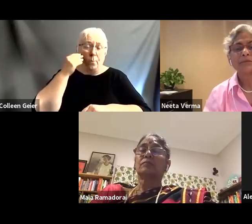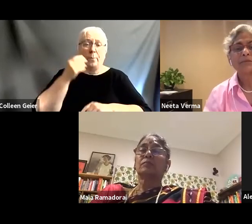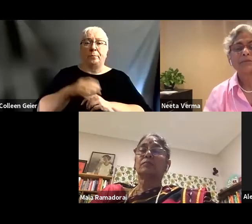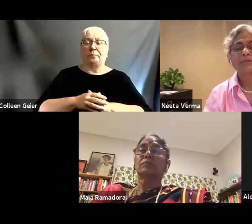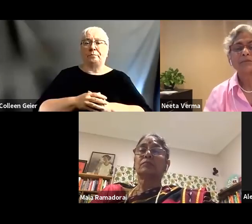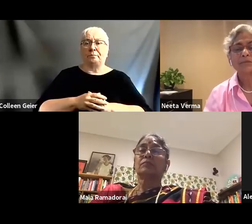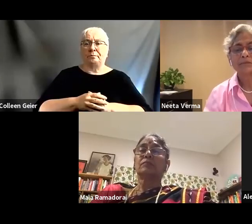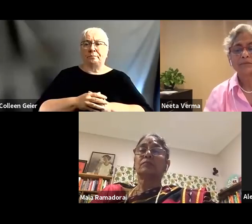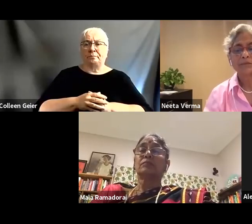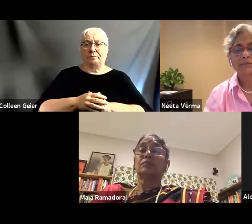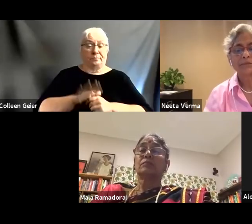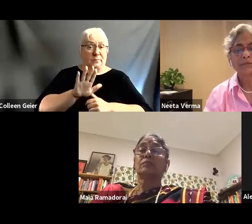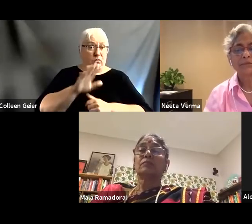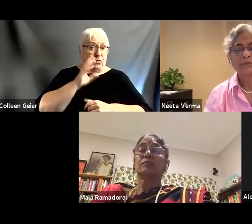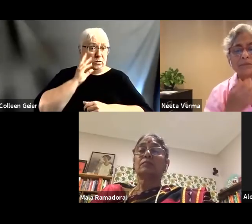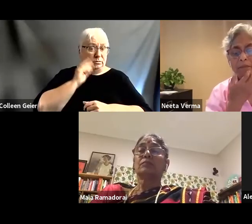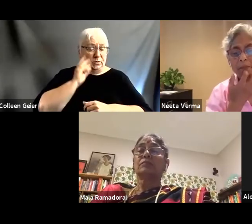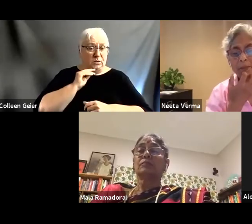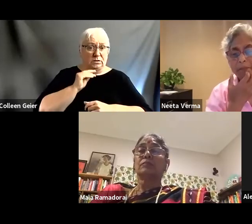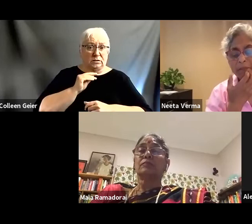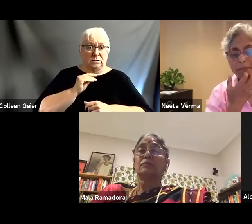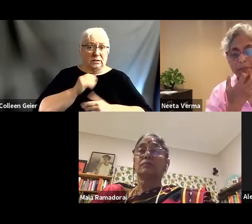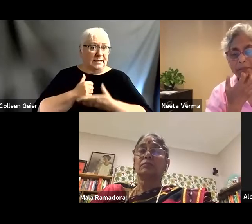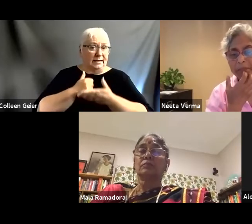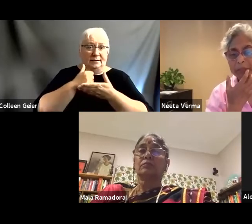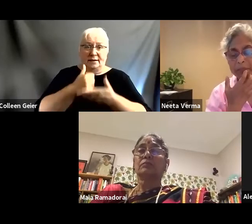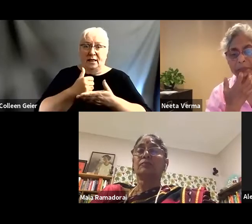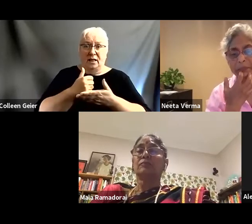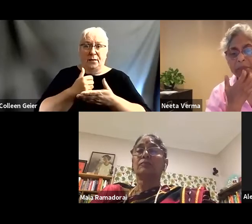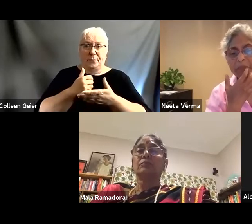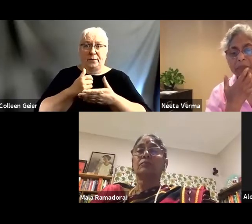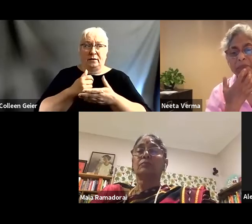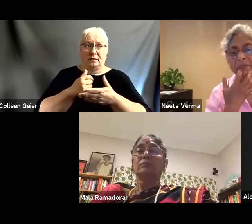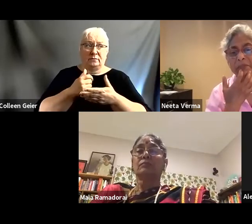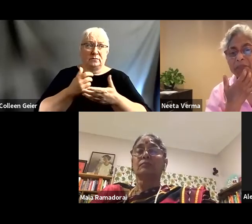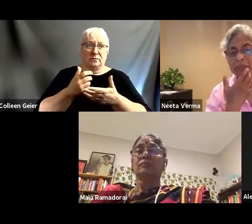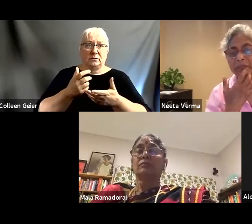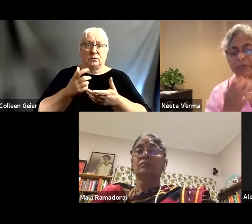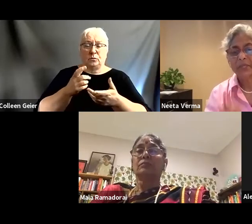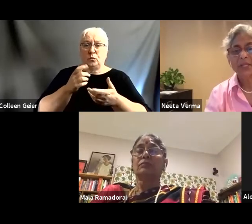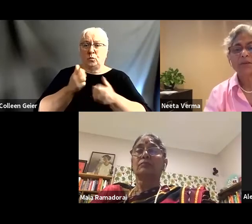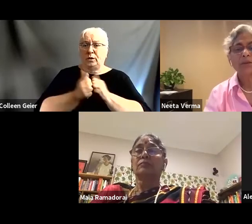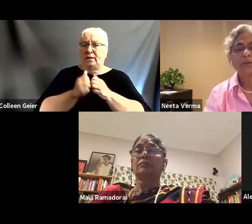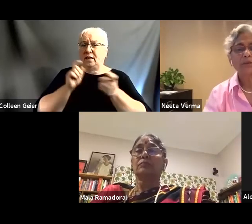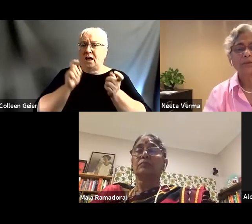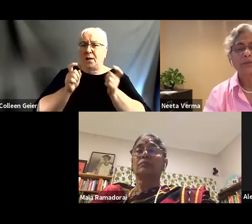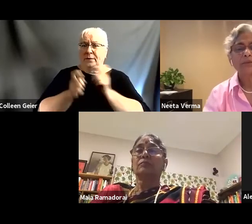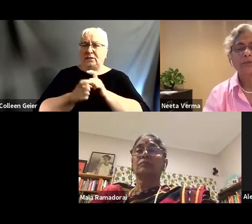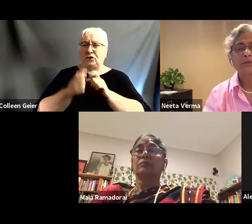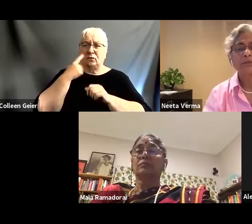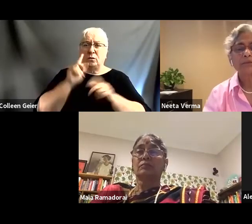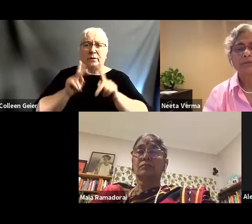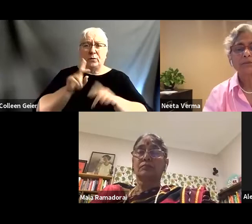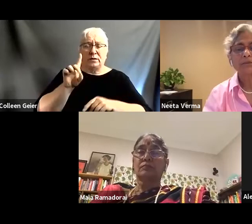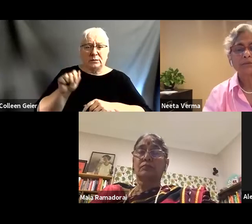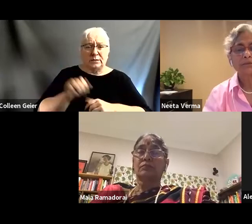Has this, in your experience, has this been helpful at all in terms of creating accommodations for people with disabilities,